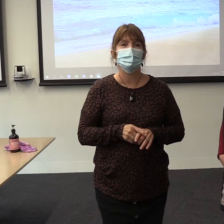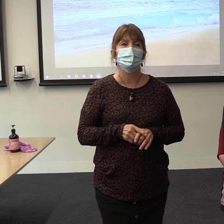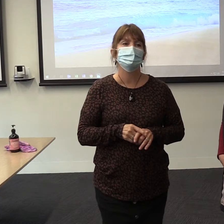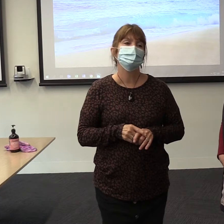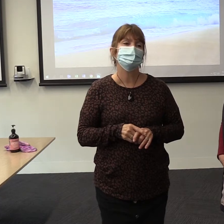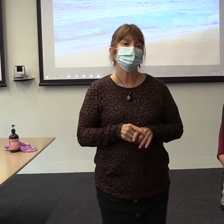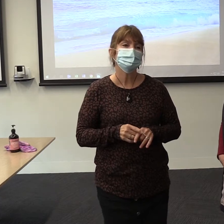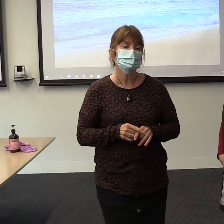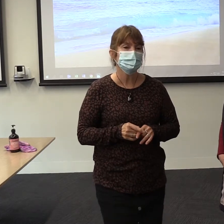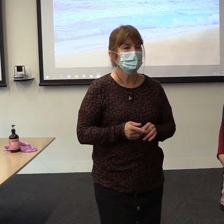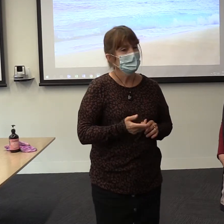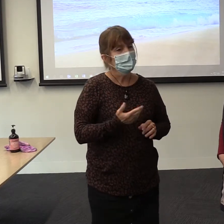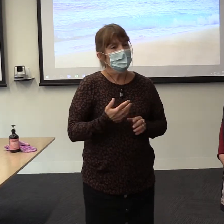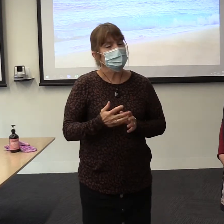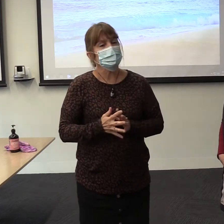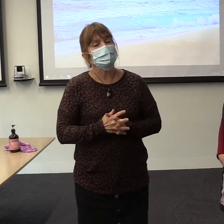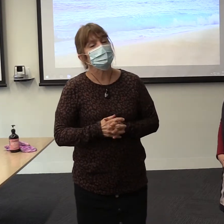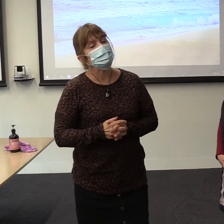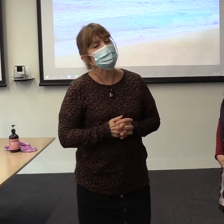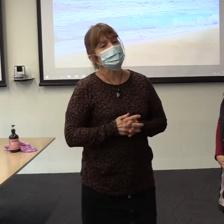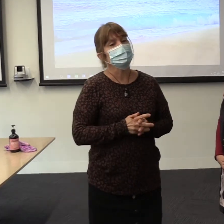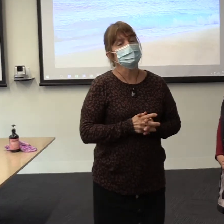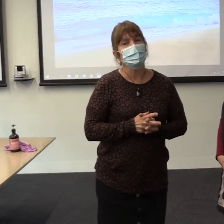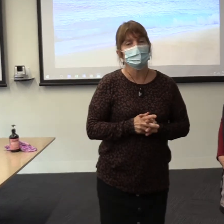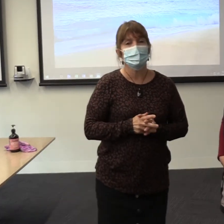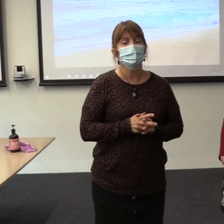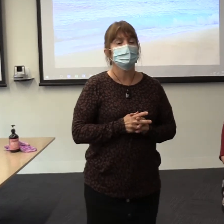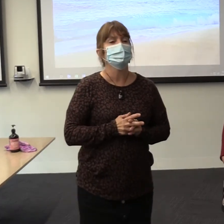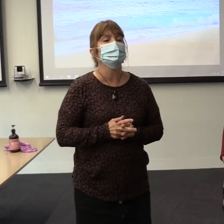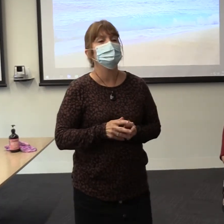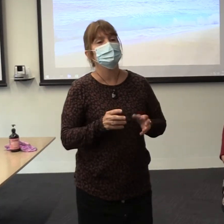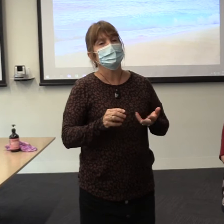well. So the first technique is